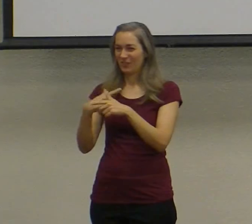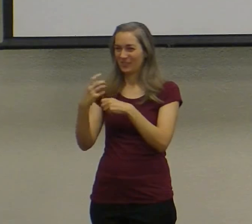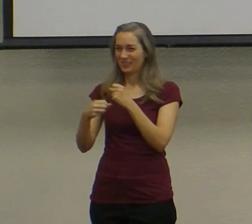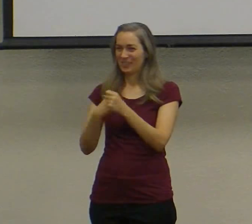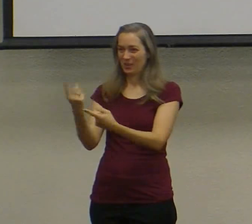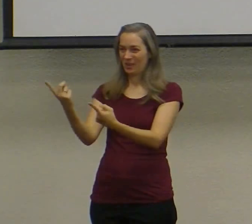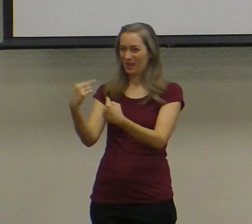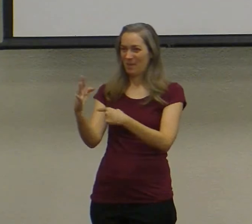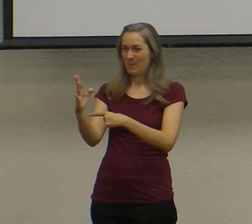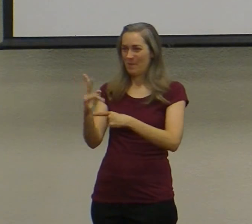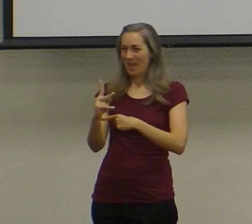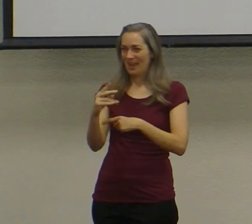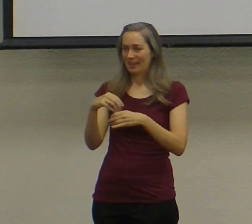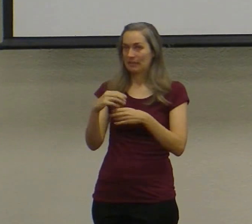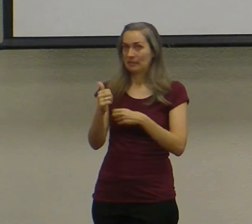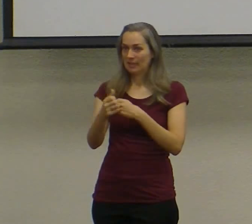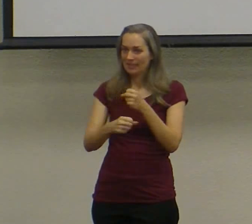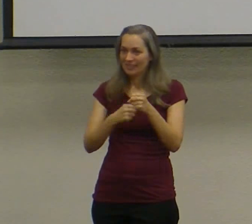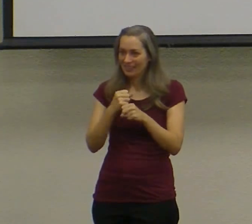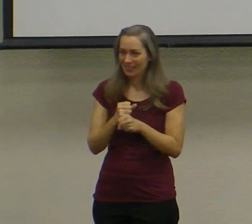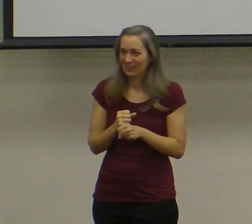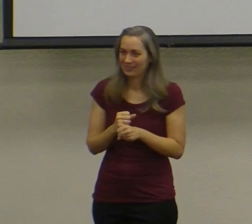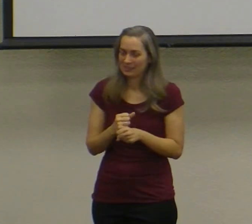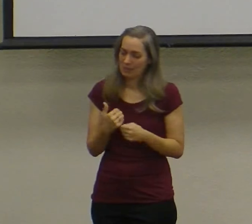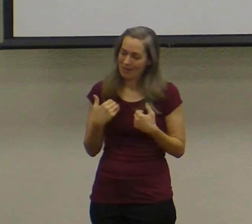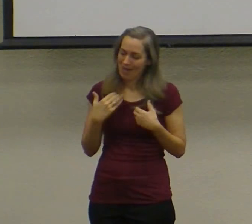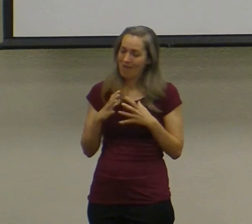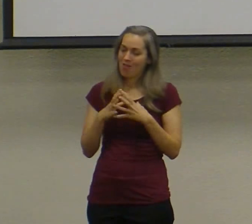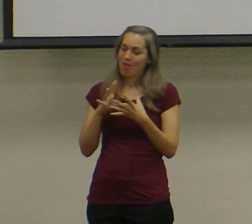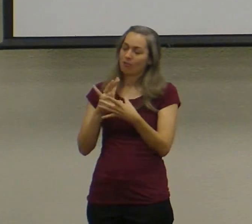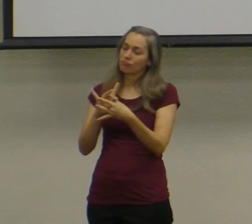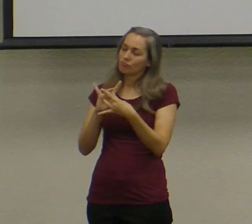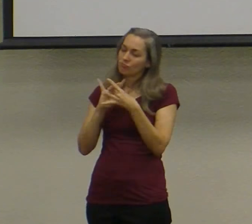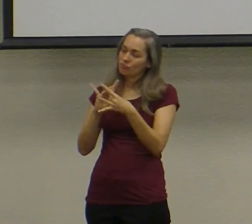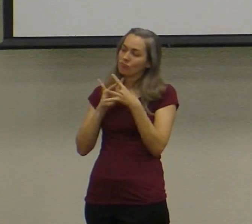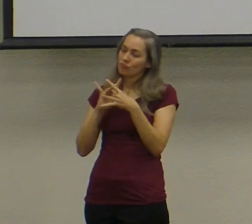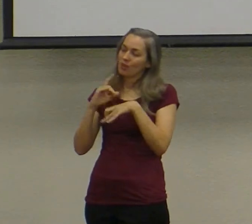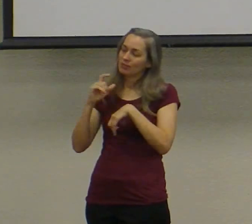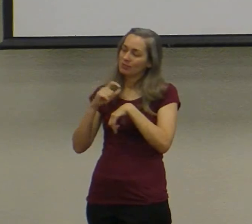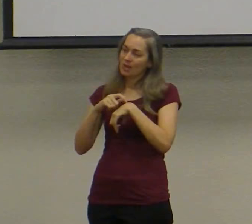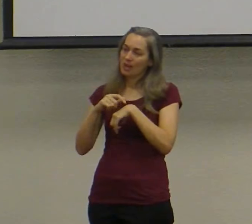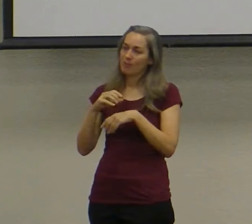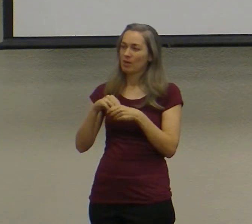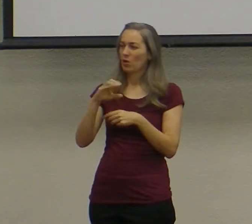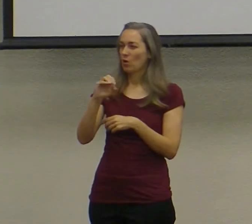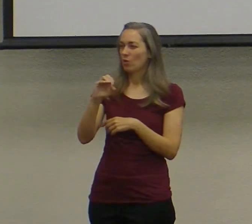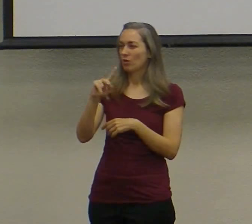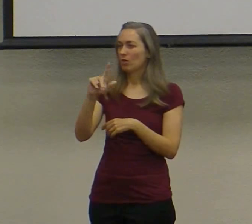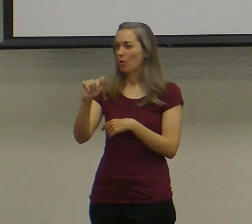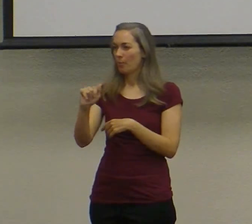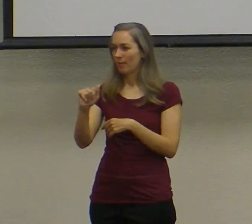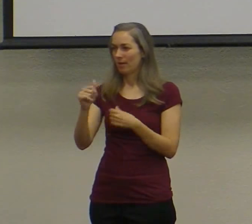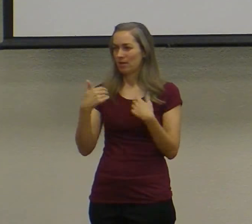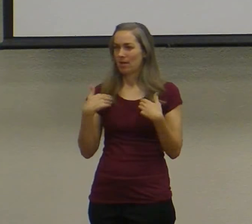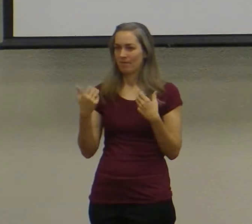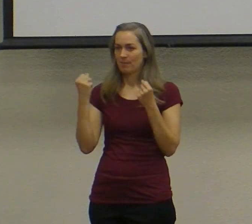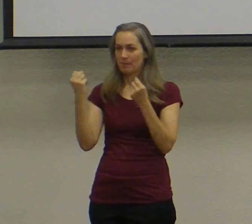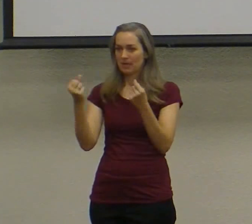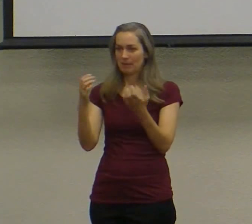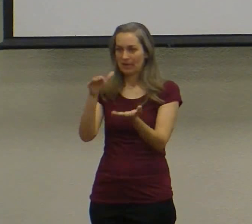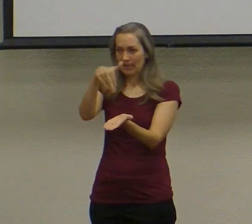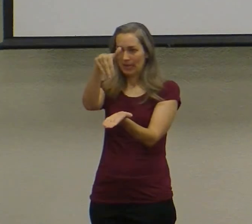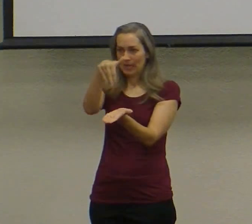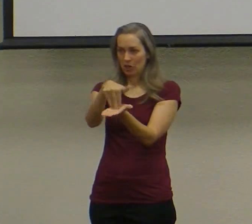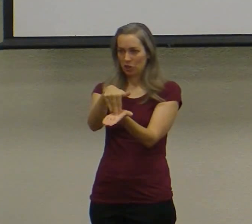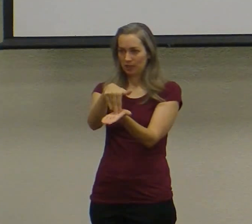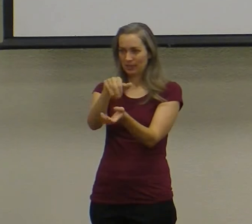about 10 years. And so we got a lot of bonding time. And so in Oklahoma, you have a lot of inner city works going on.